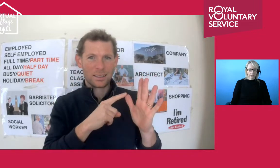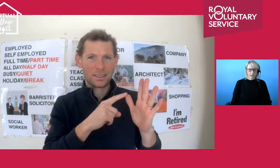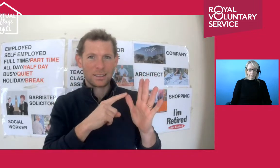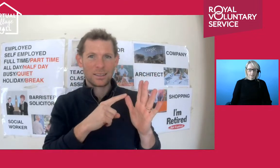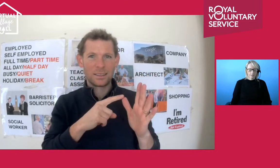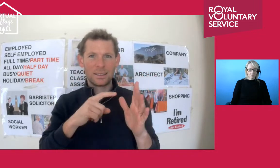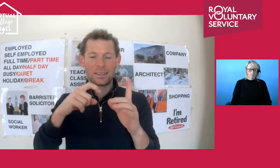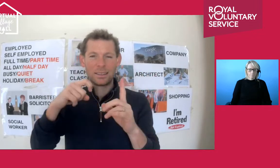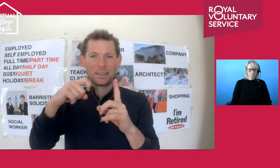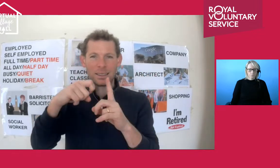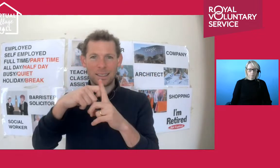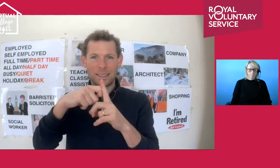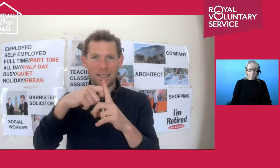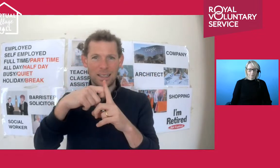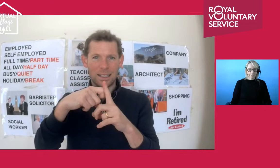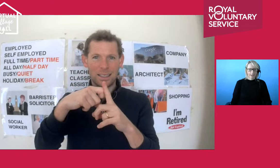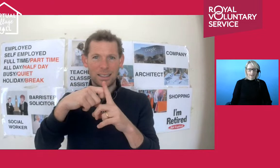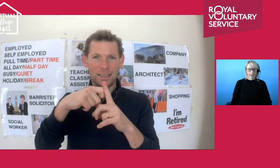J,